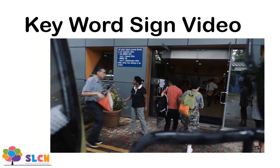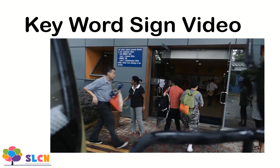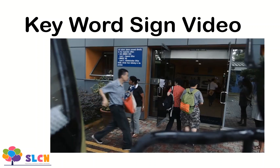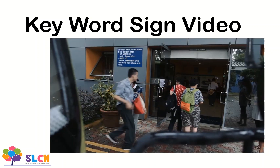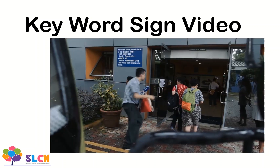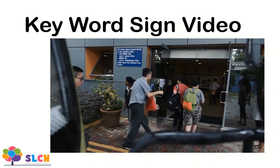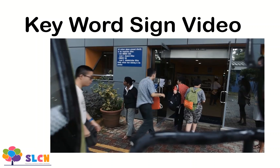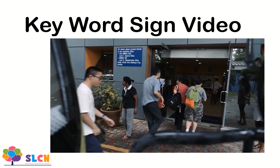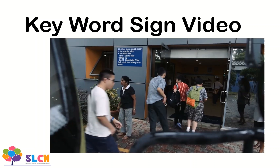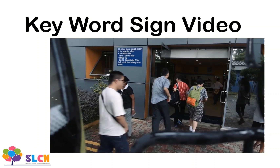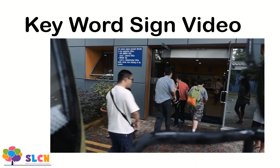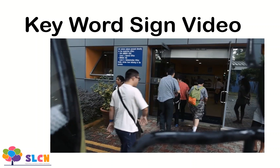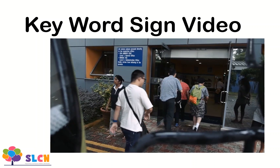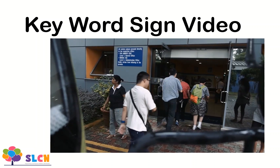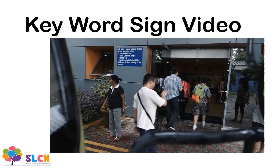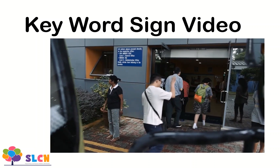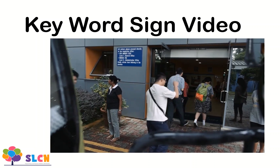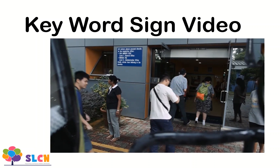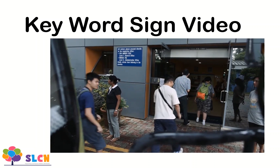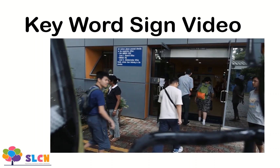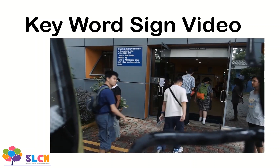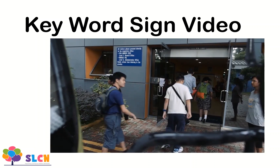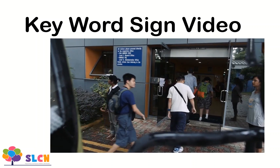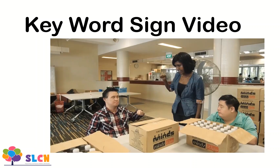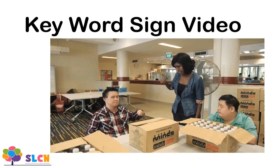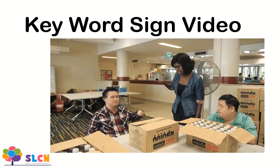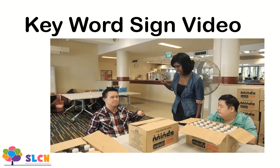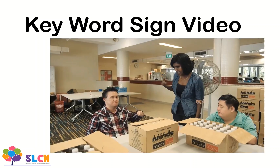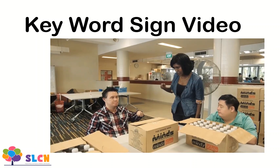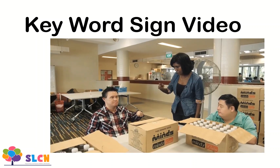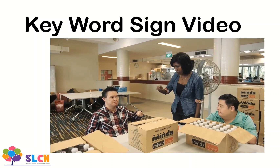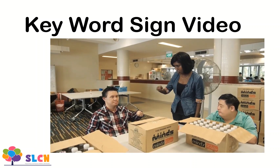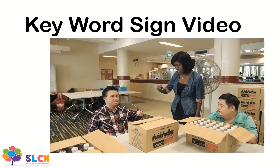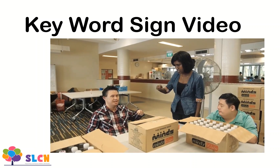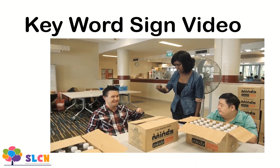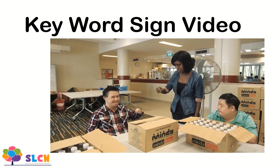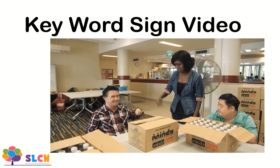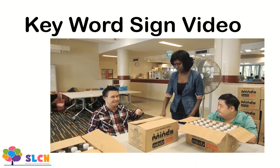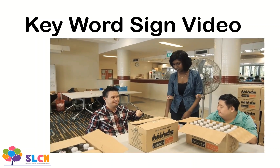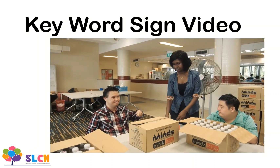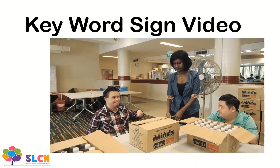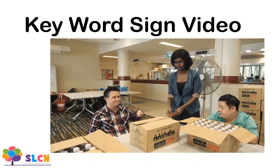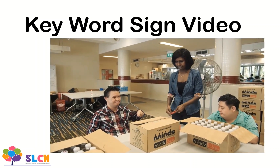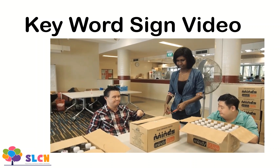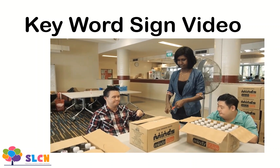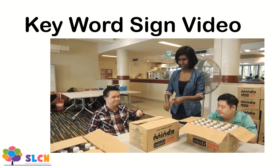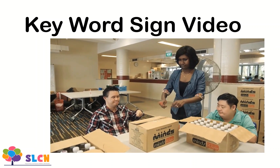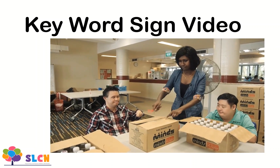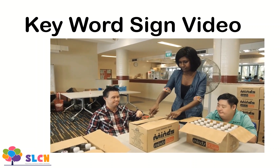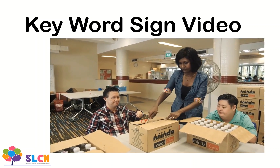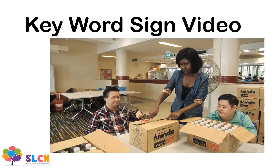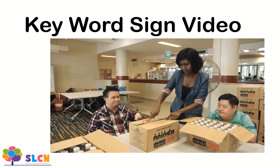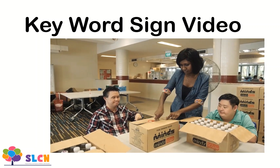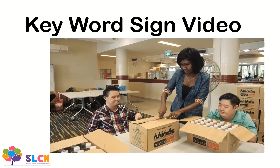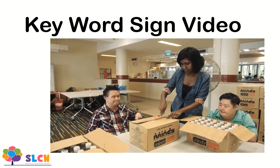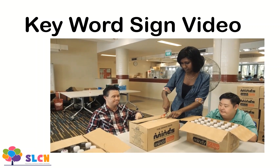Minds, we have incorporated other forms of communication to encourage and support language development in children and adults with